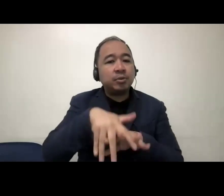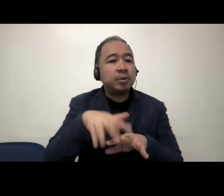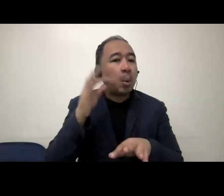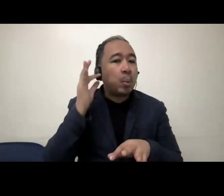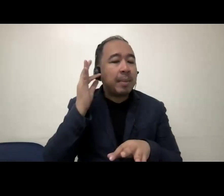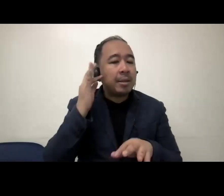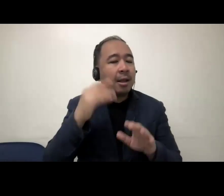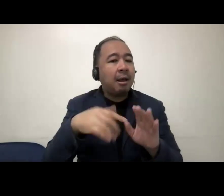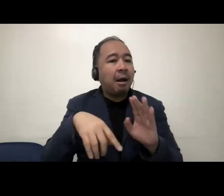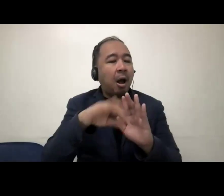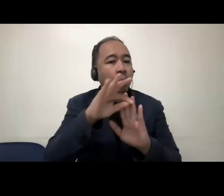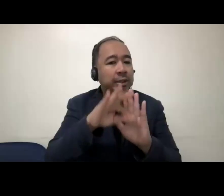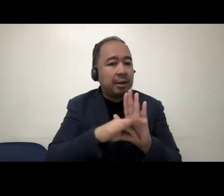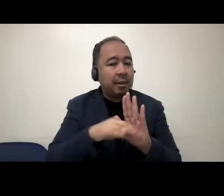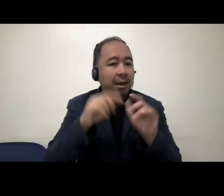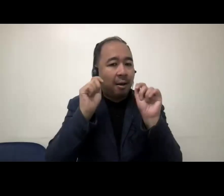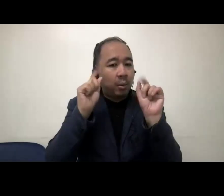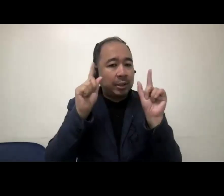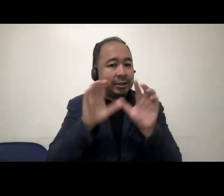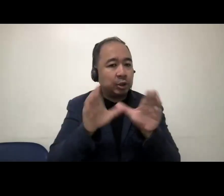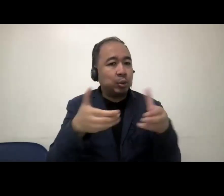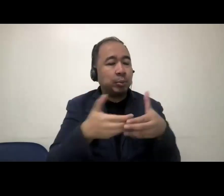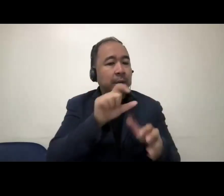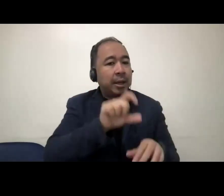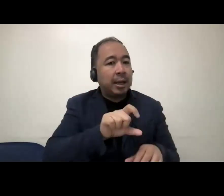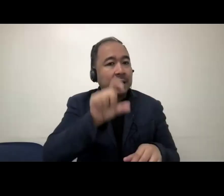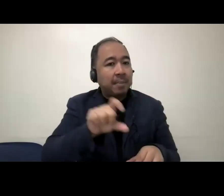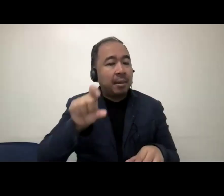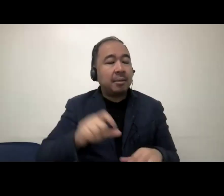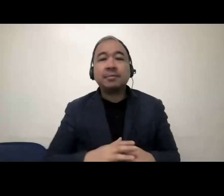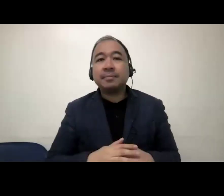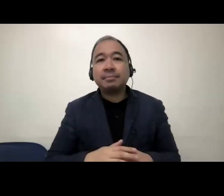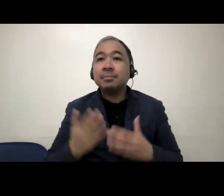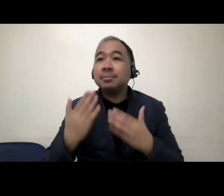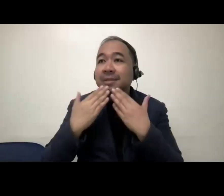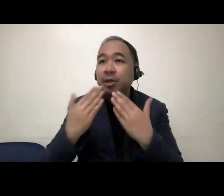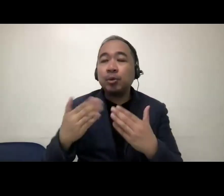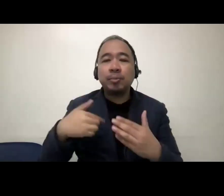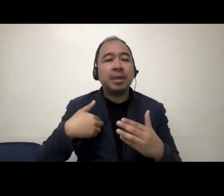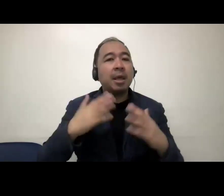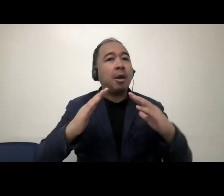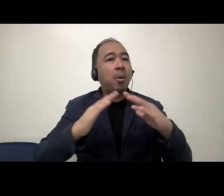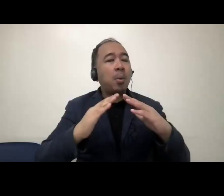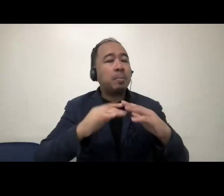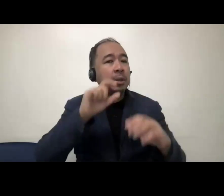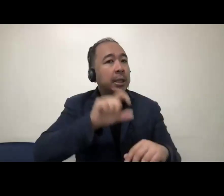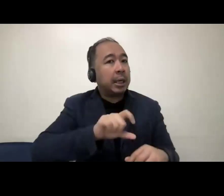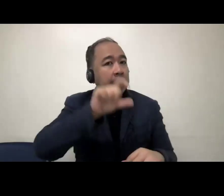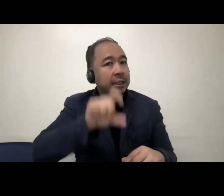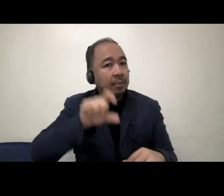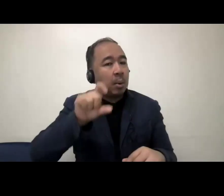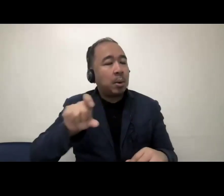Thank you for this opportunity. I'm from Nepal. I'm representing from